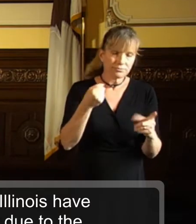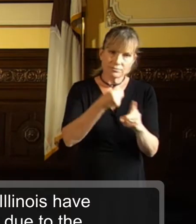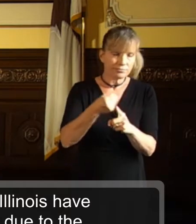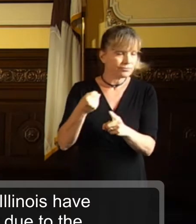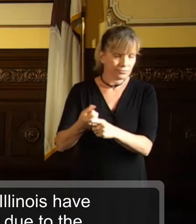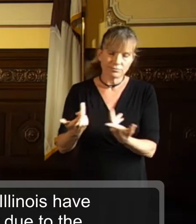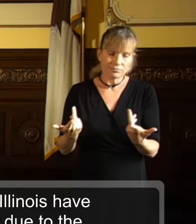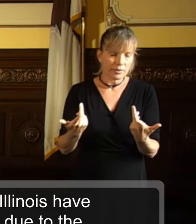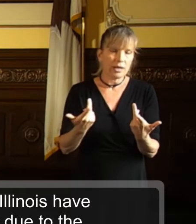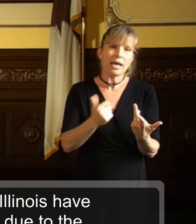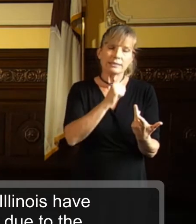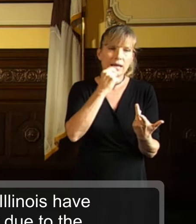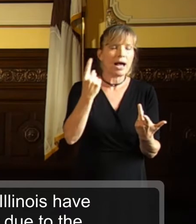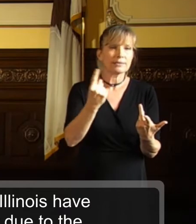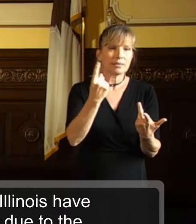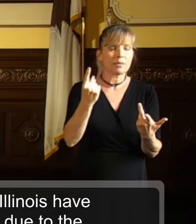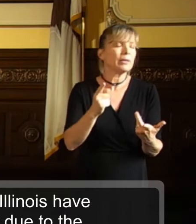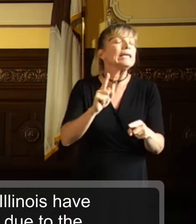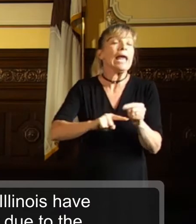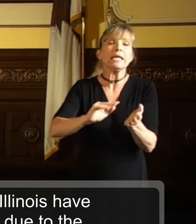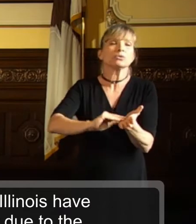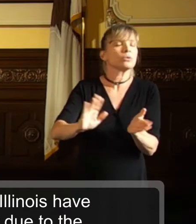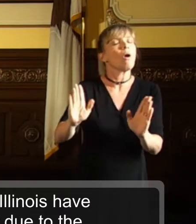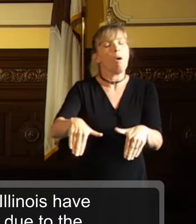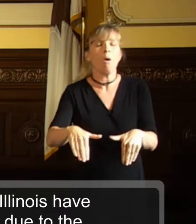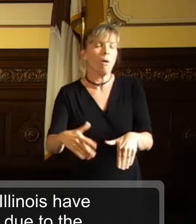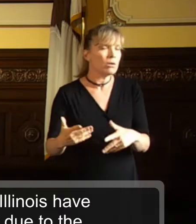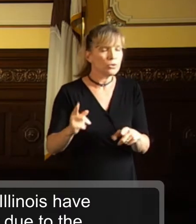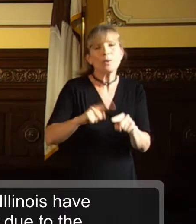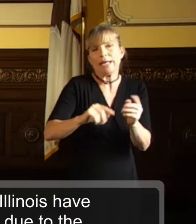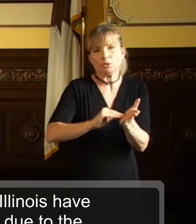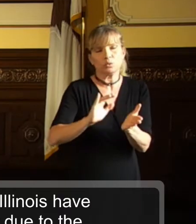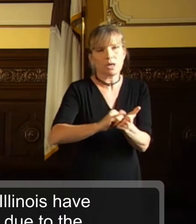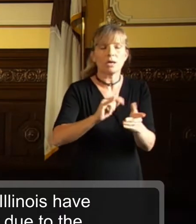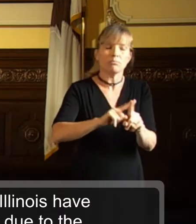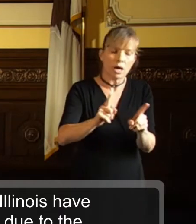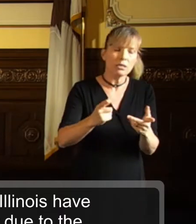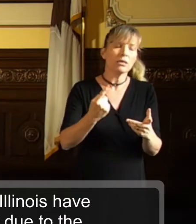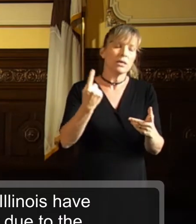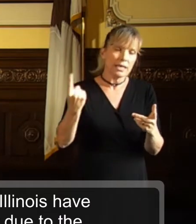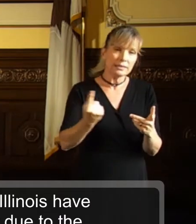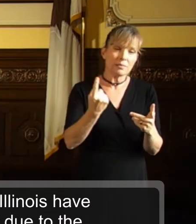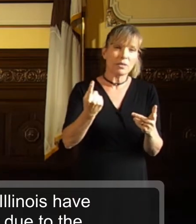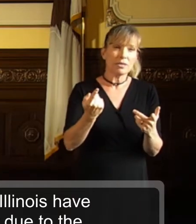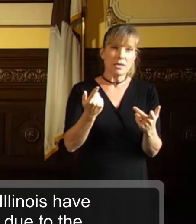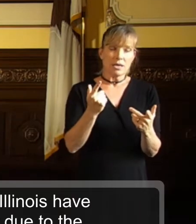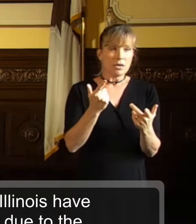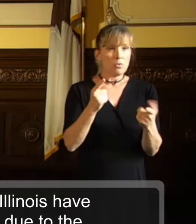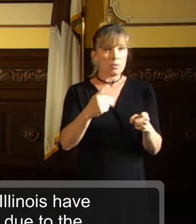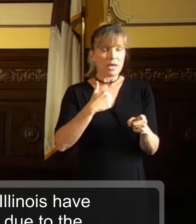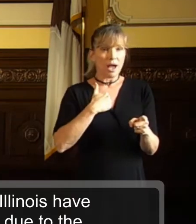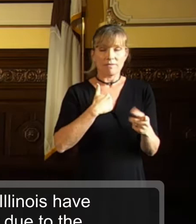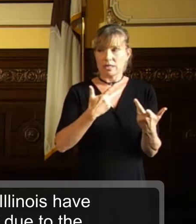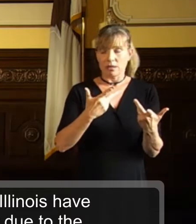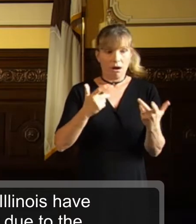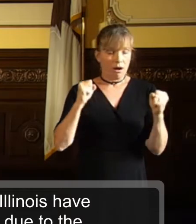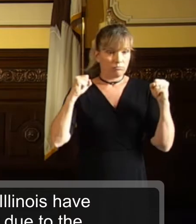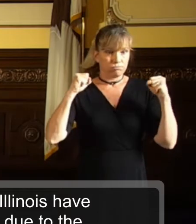not something that's not excused in any way. It is something that when we have these rush